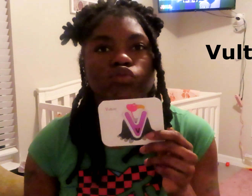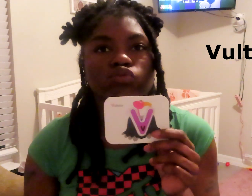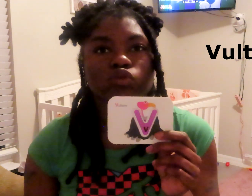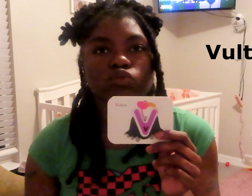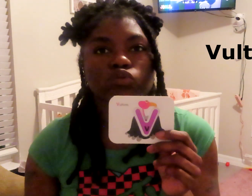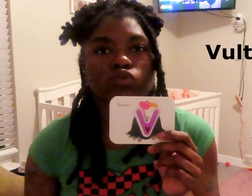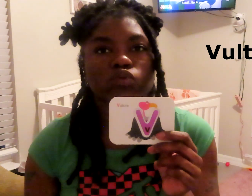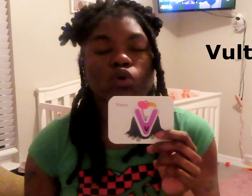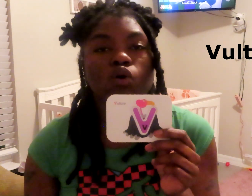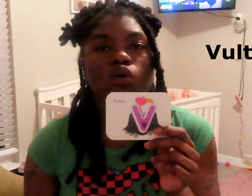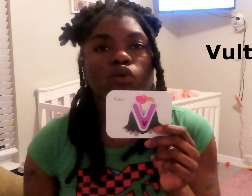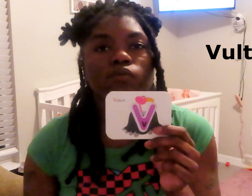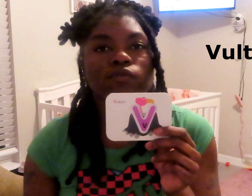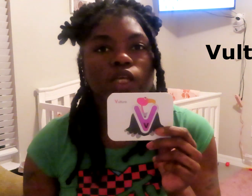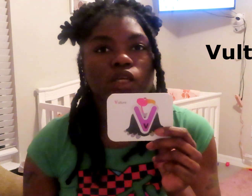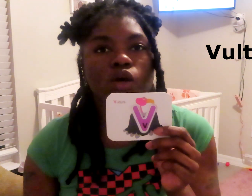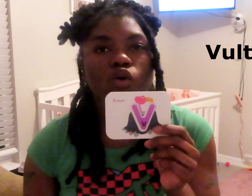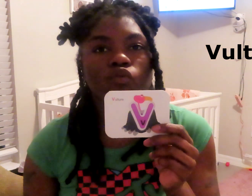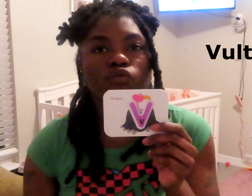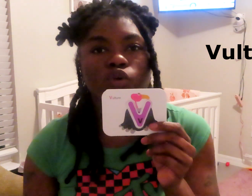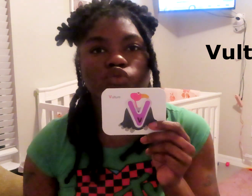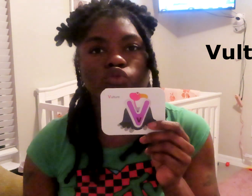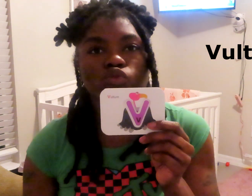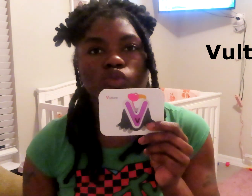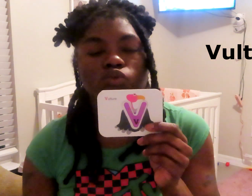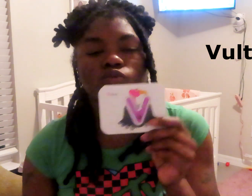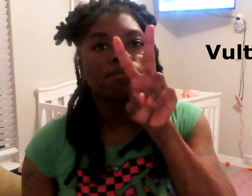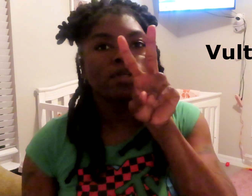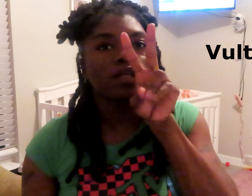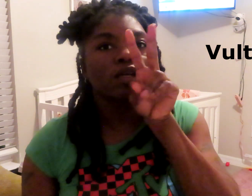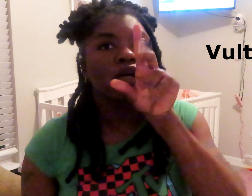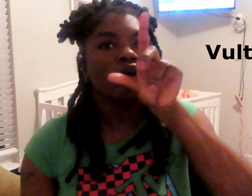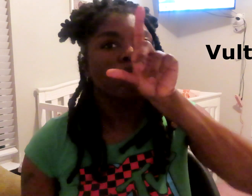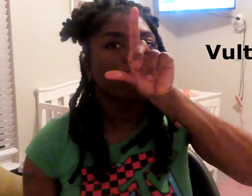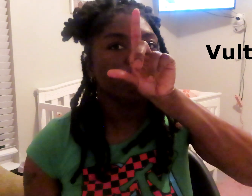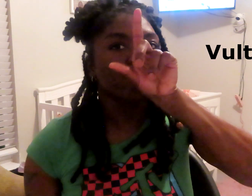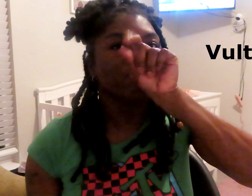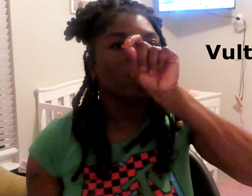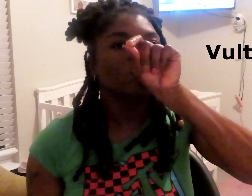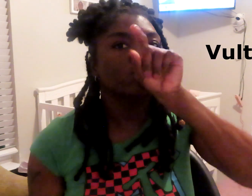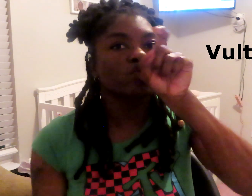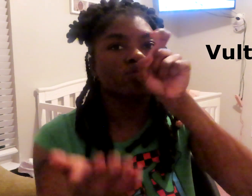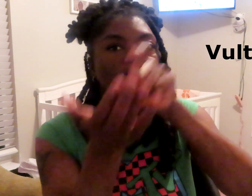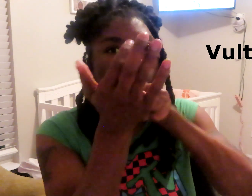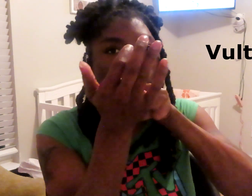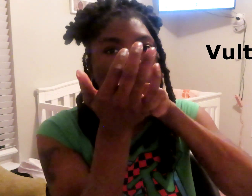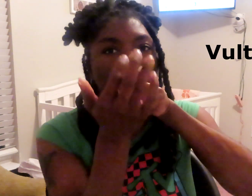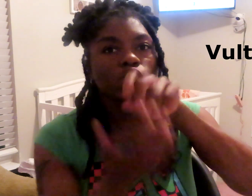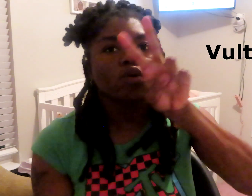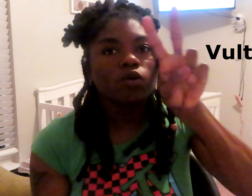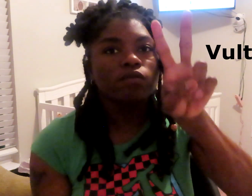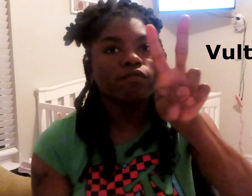Vulture. V. Vulture. V. Vulture.